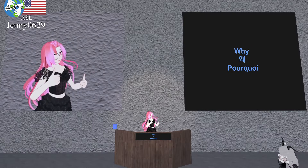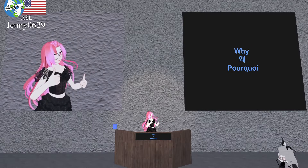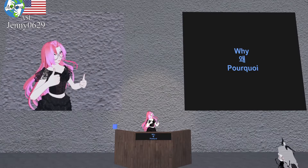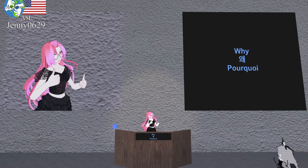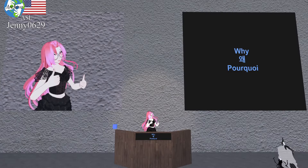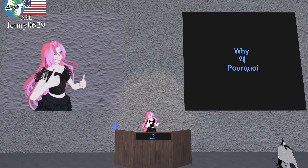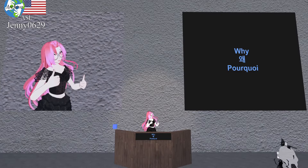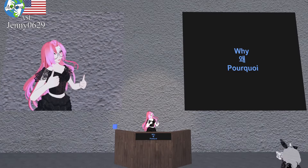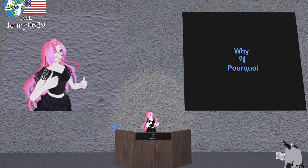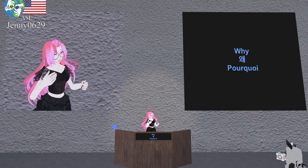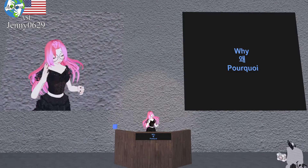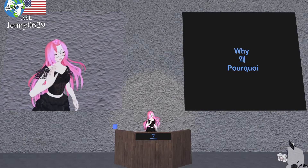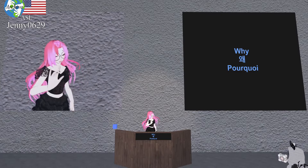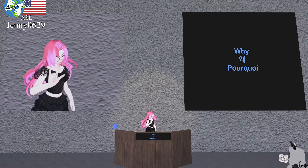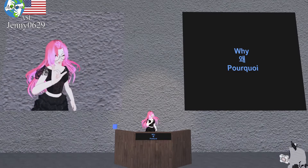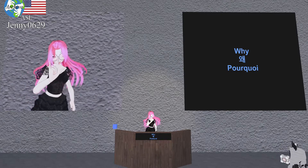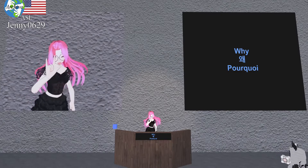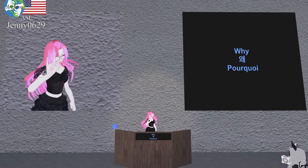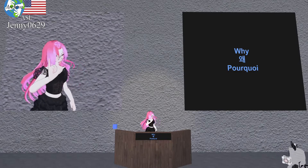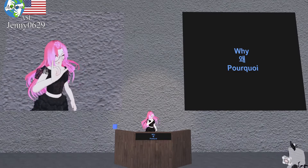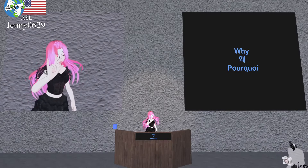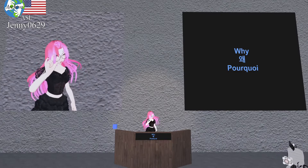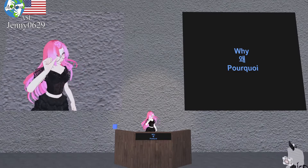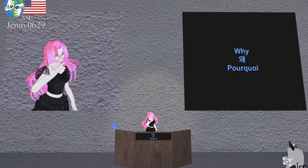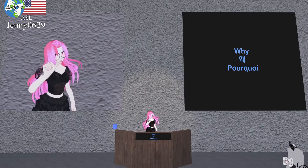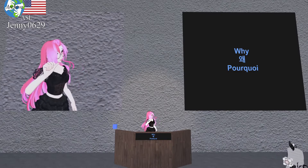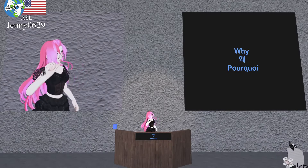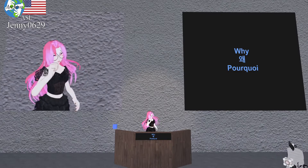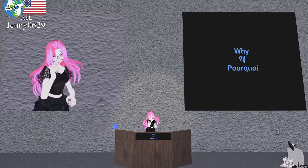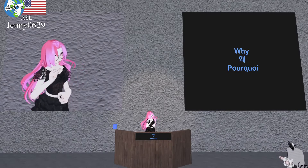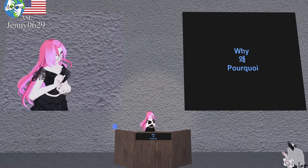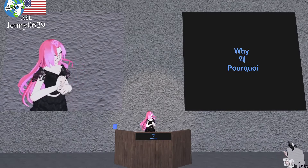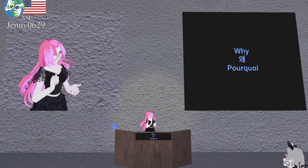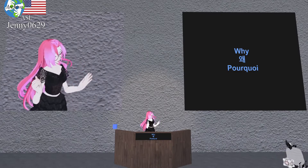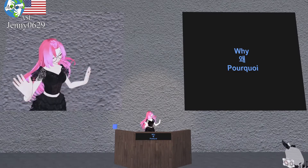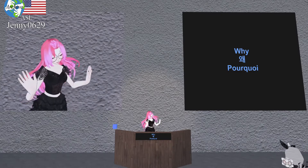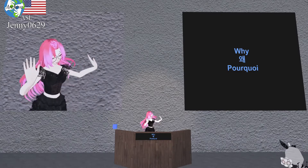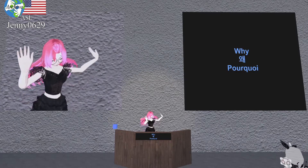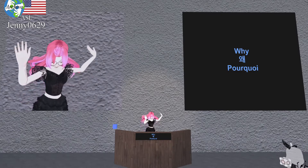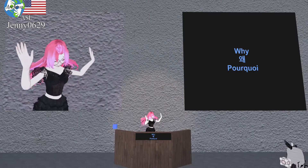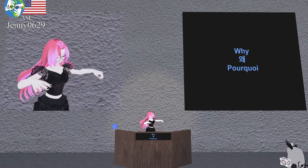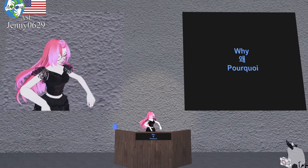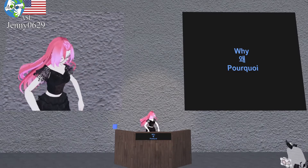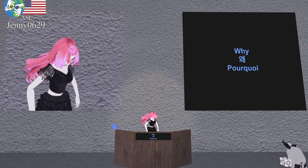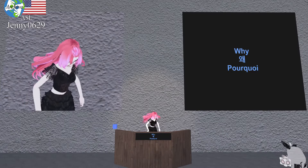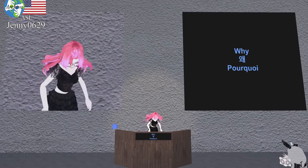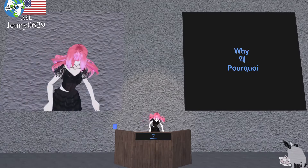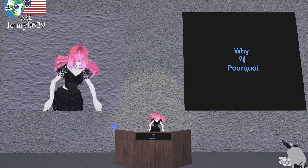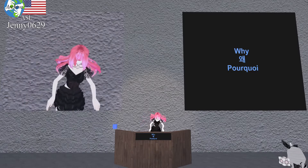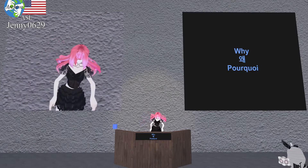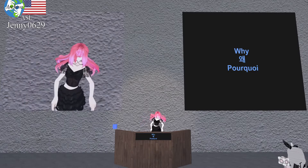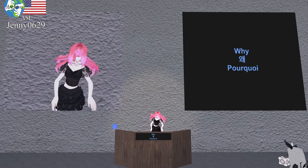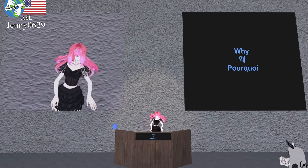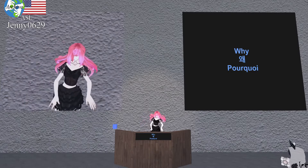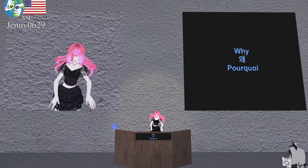question? Yep, okay. Totally fine. Rock and roll, thumbs up. If you have a Y hand, use that. All's good.